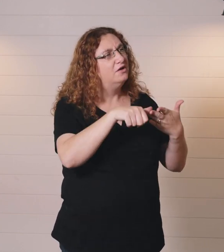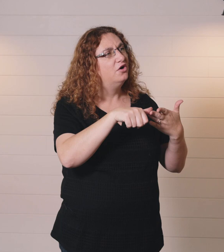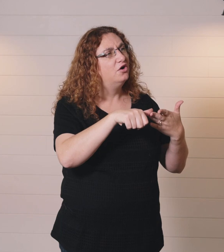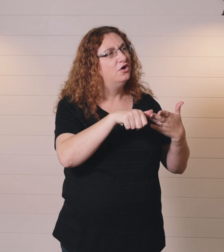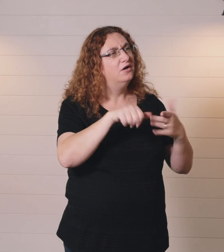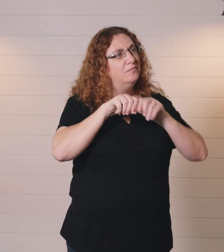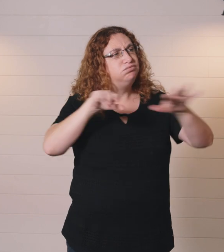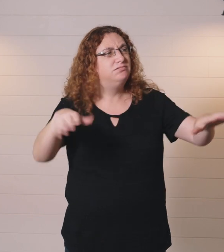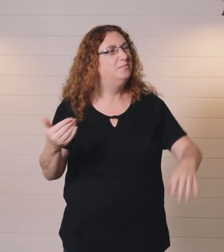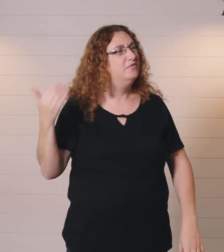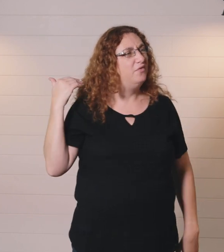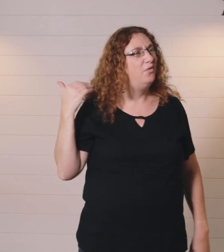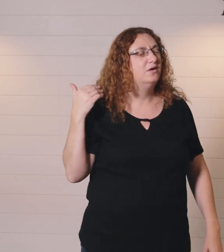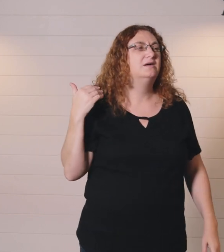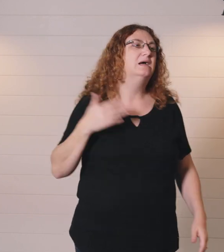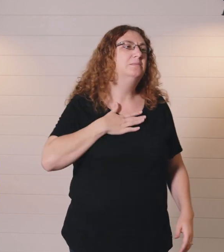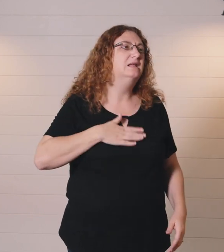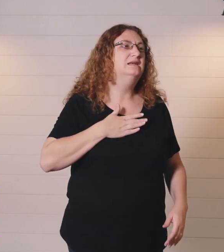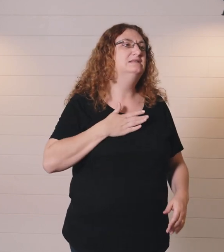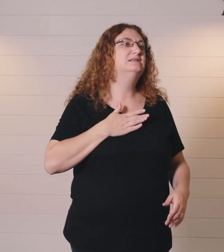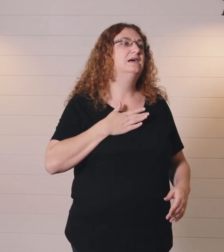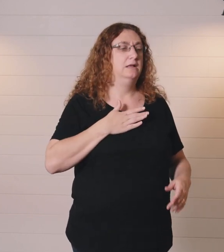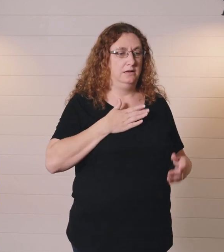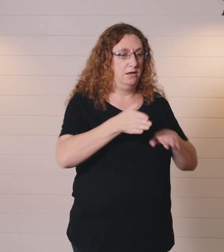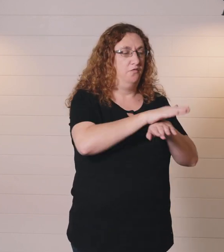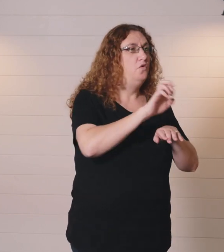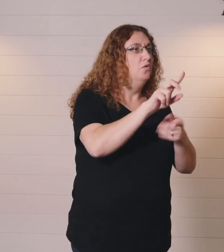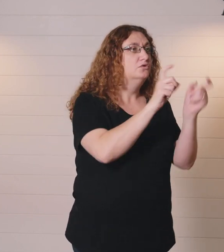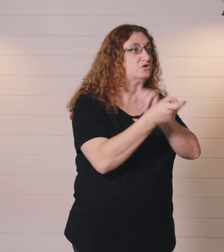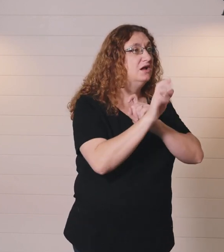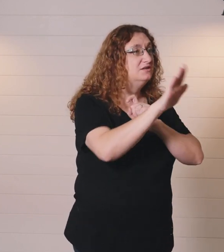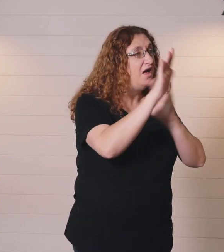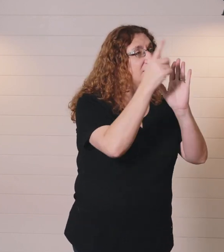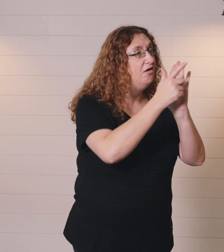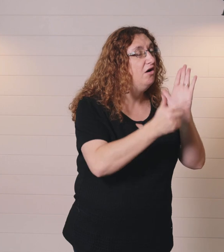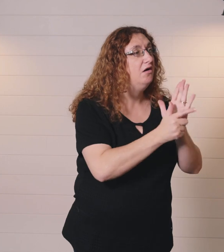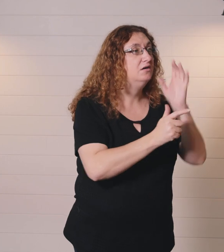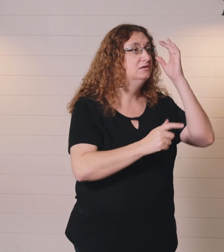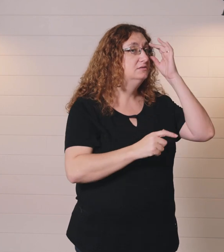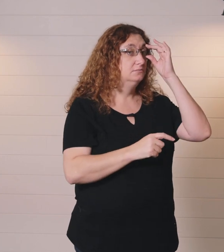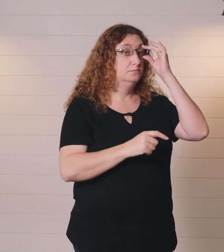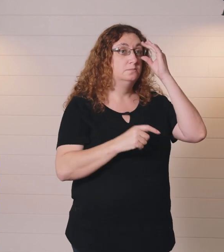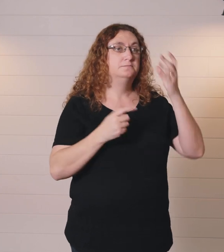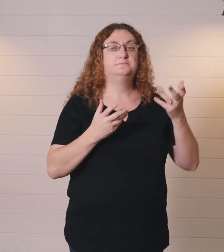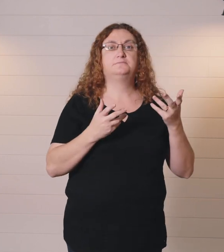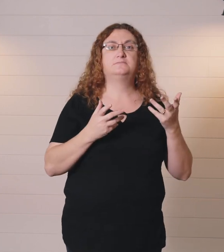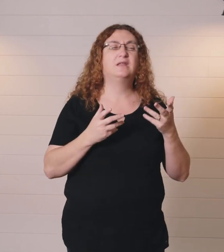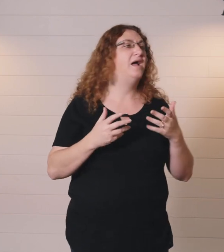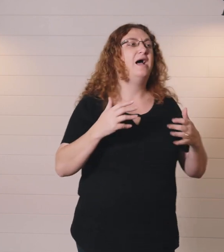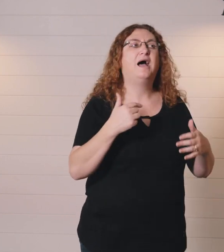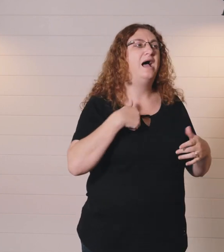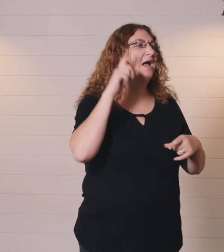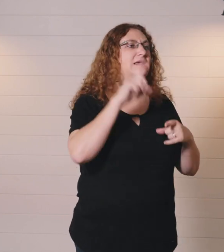of Hammedatha the Agite, devised and wrote to destroy the Jews in all the king's provinces. For